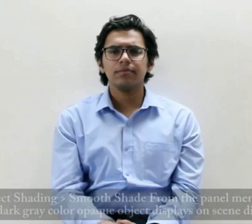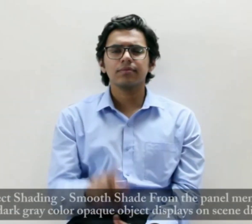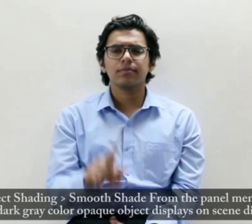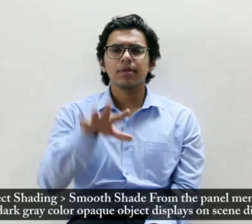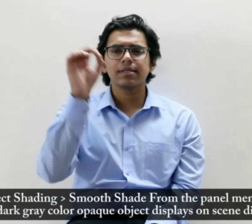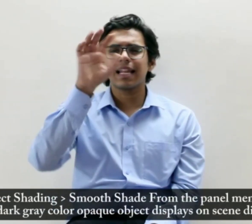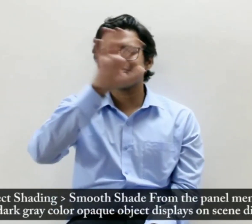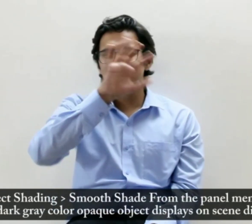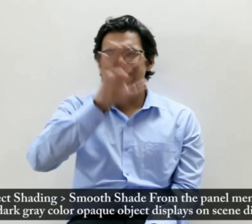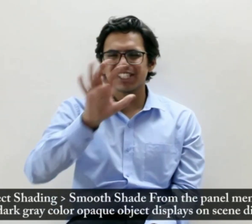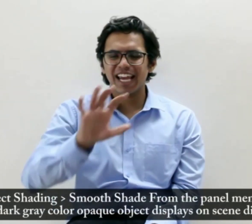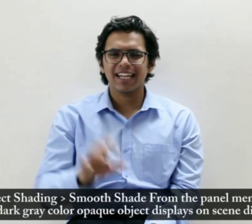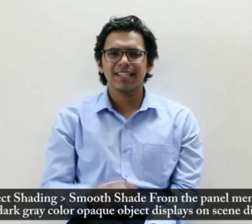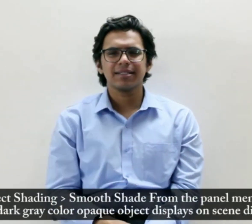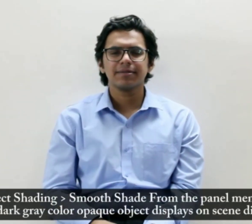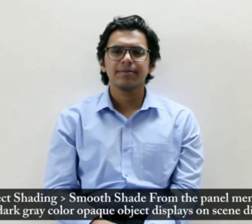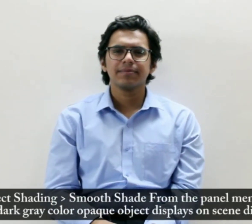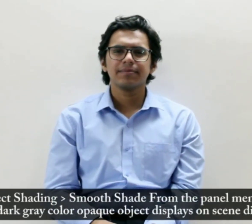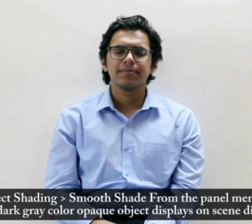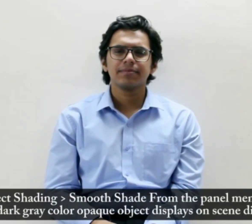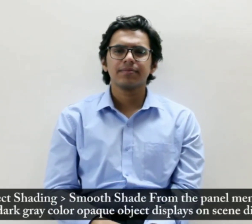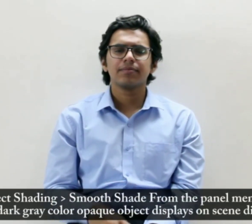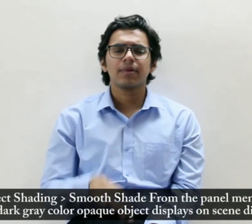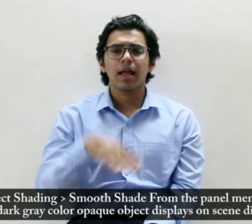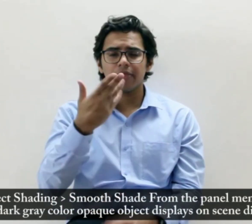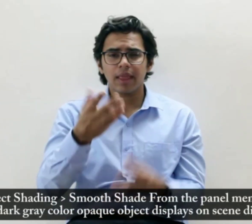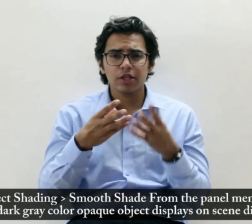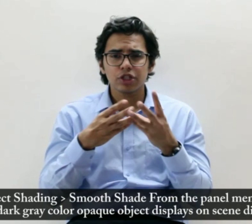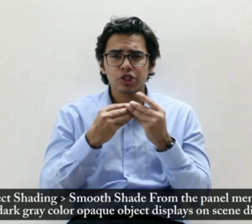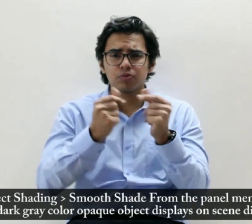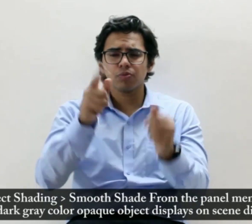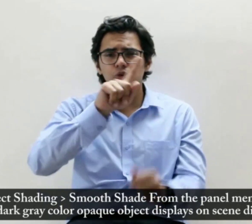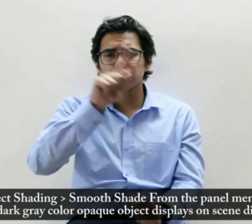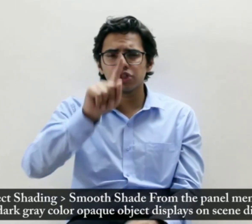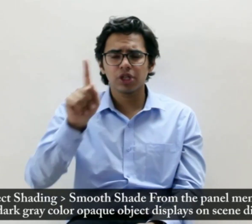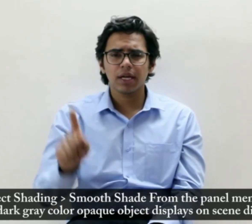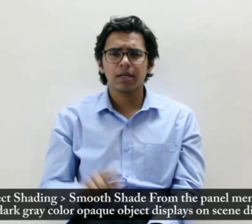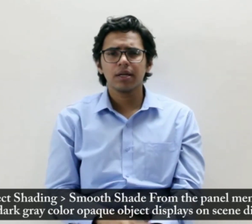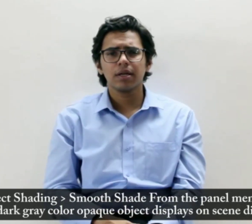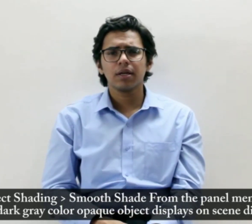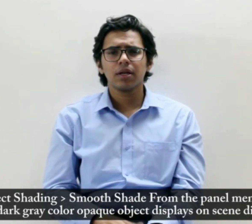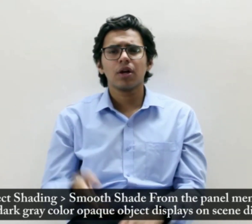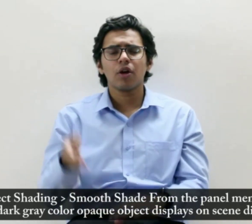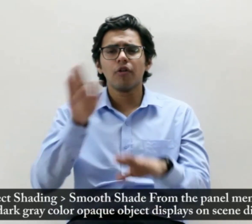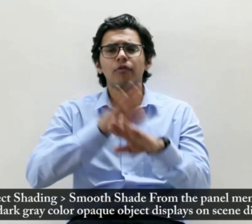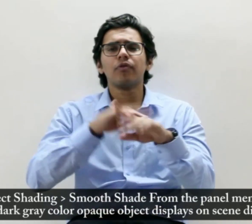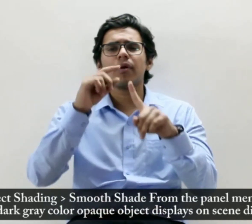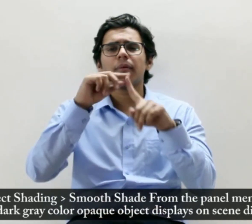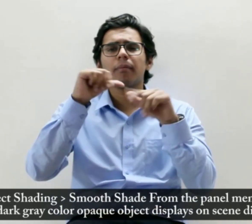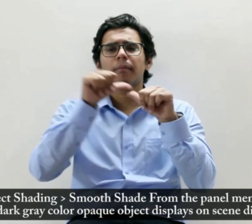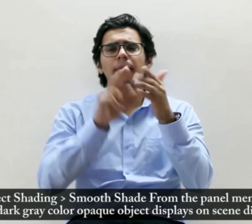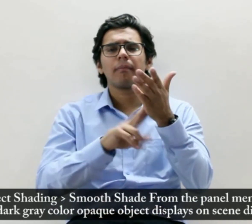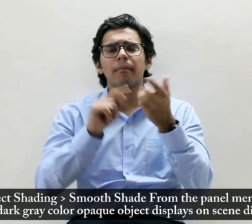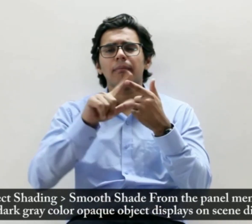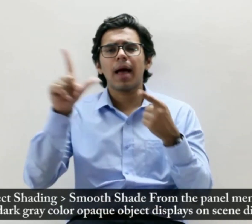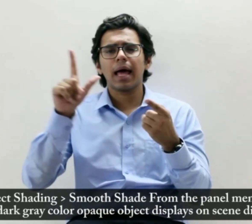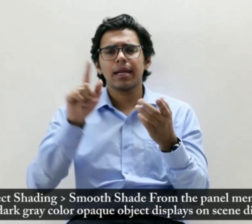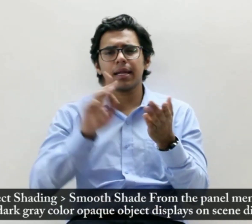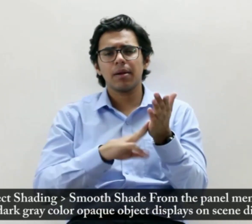Select shading, then smooth shade from the panel menu, then dark gray color opaque